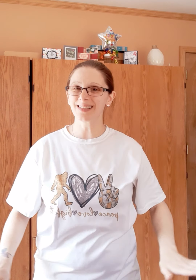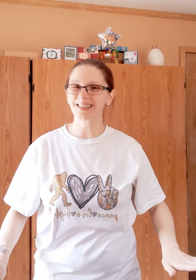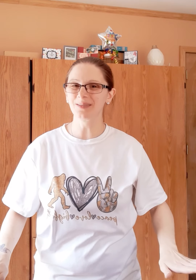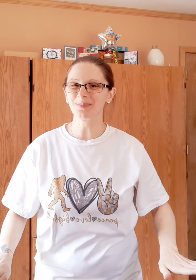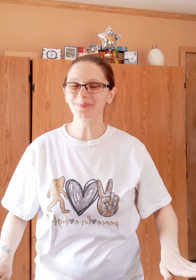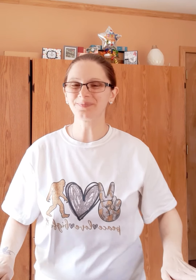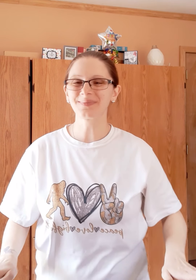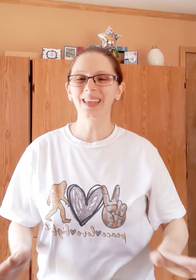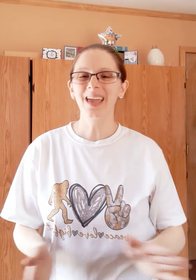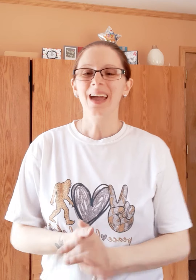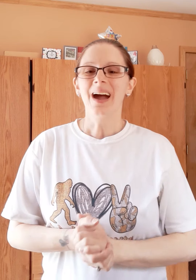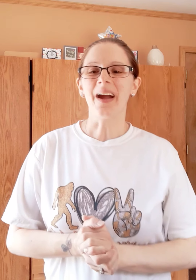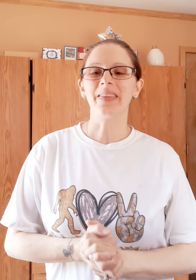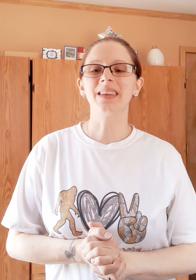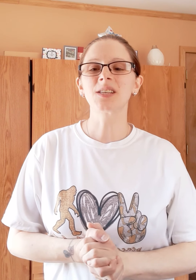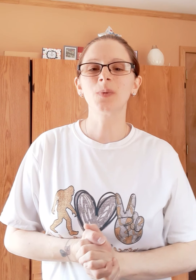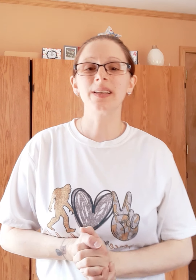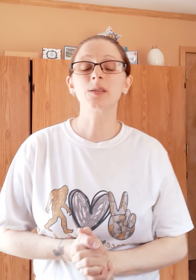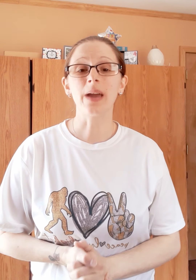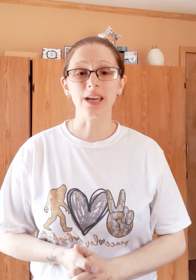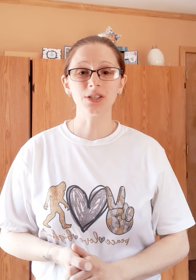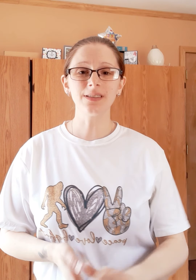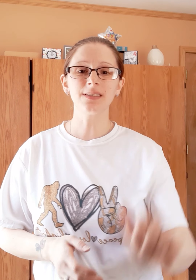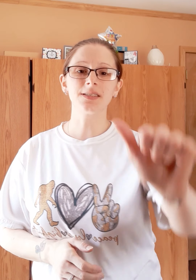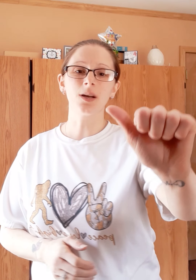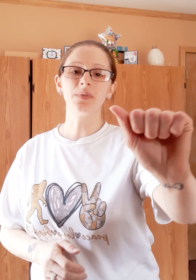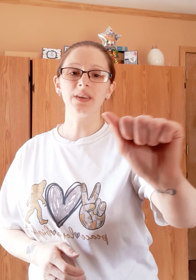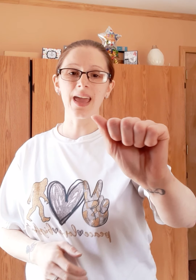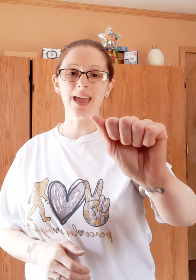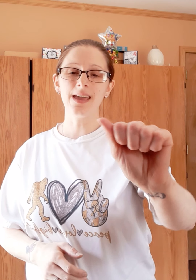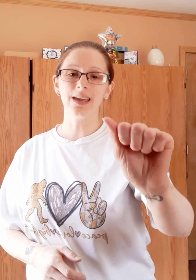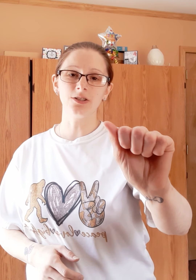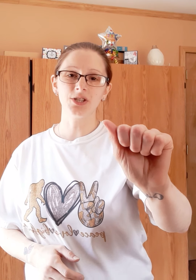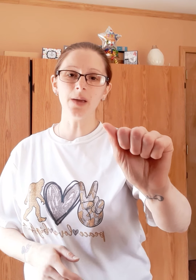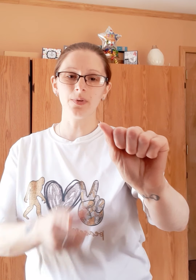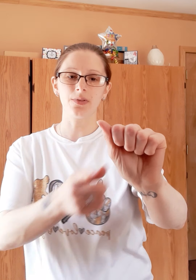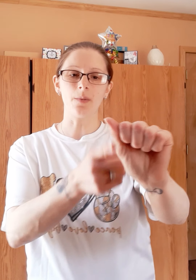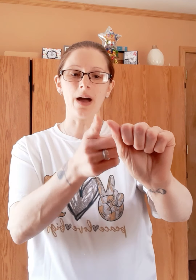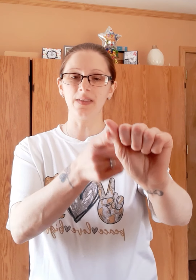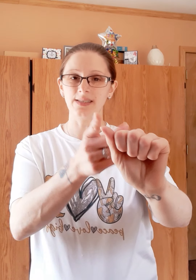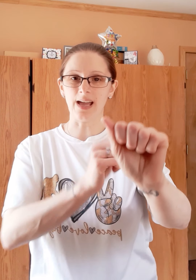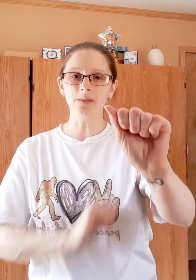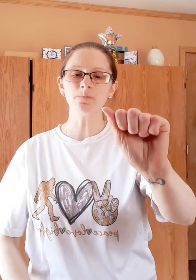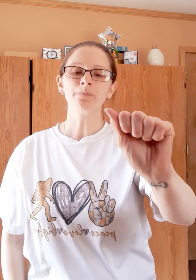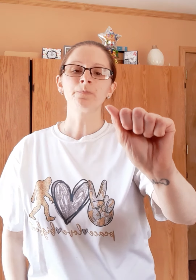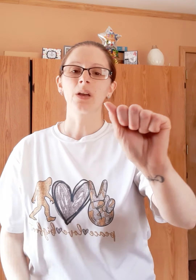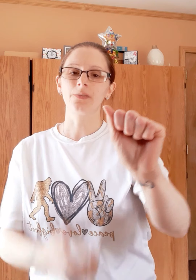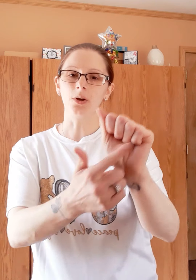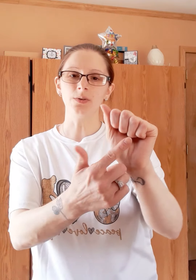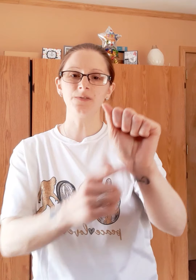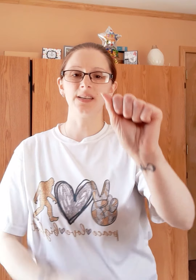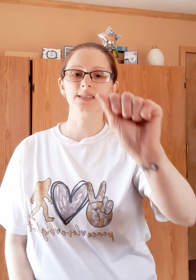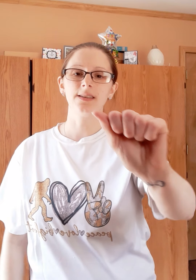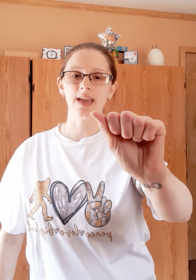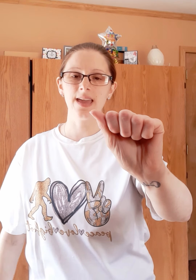peace. All right, the next one is patience. This is done with an A hand shape, thumb on the side, closed fist, A hand